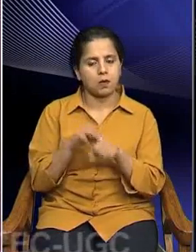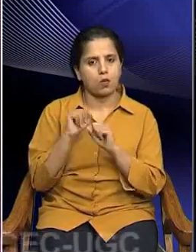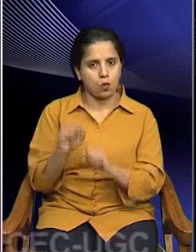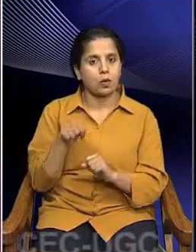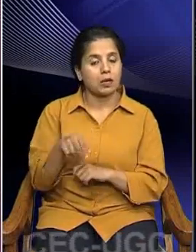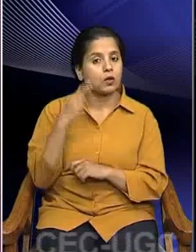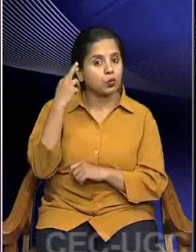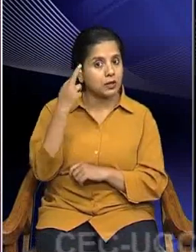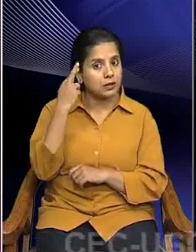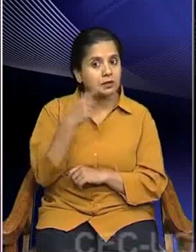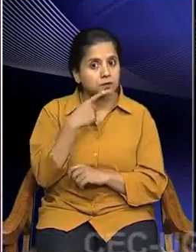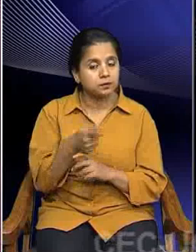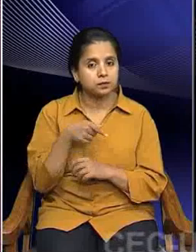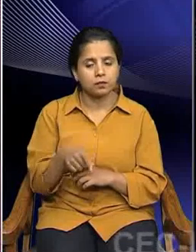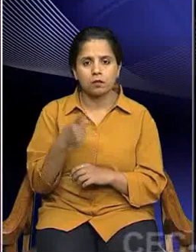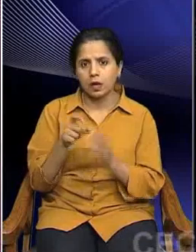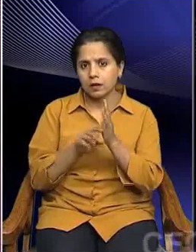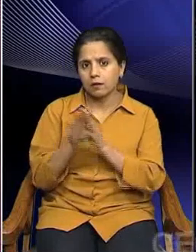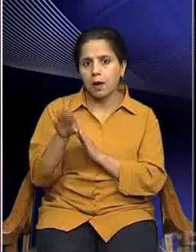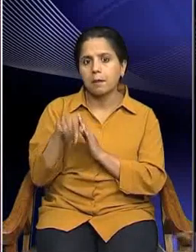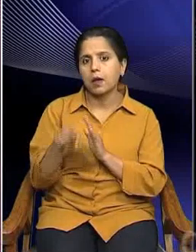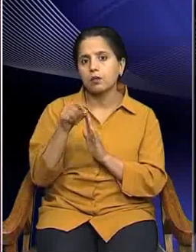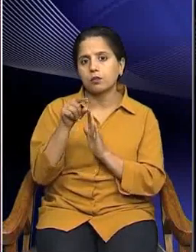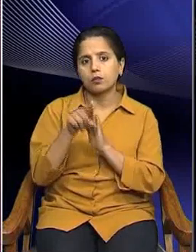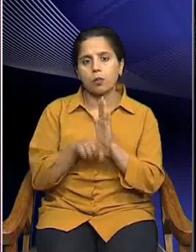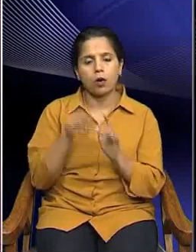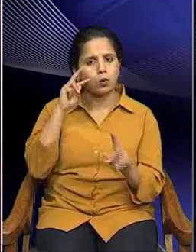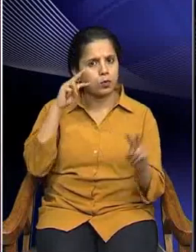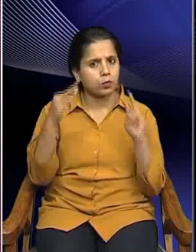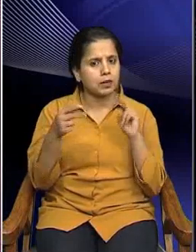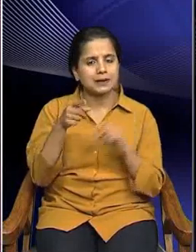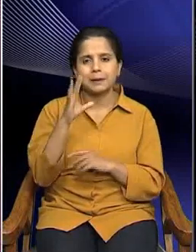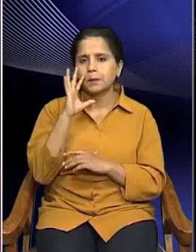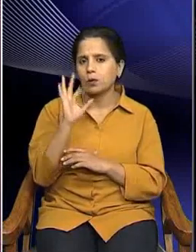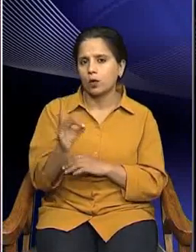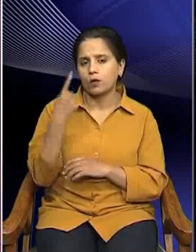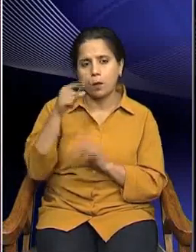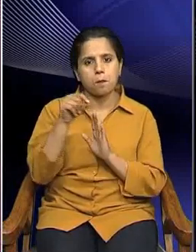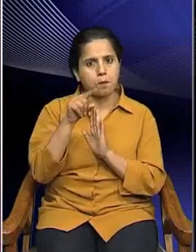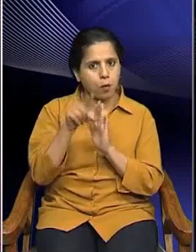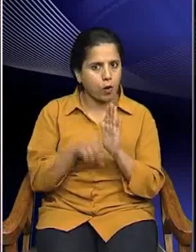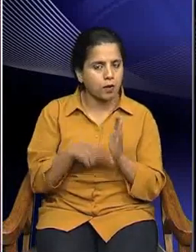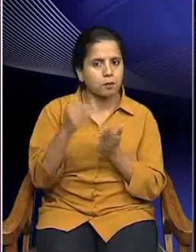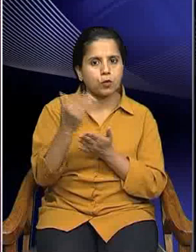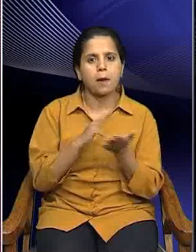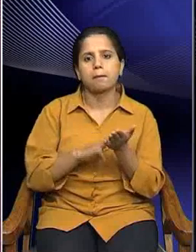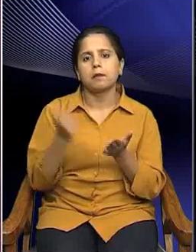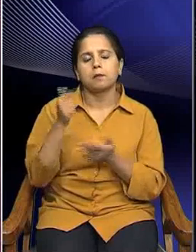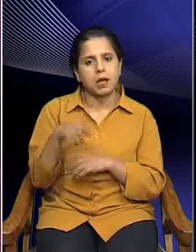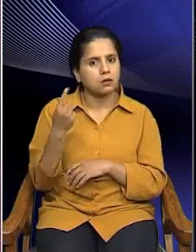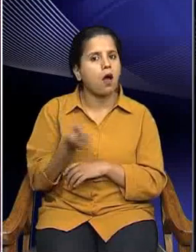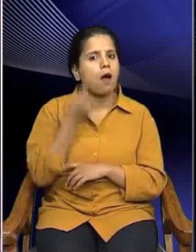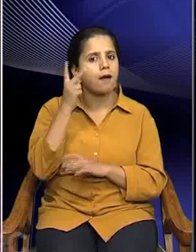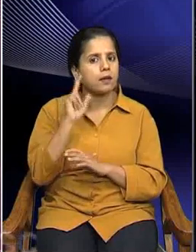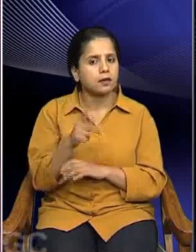the development policy perspective, it is very important for the policy and program managers to understand